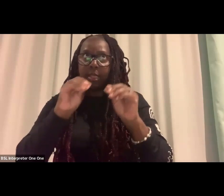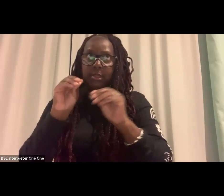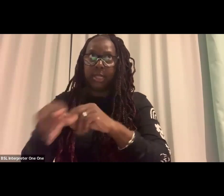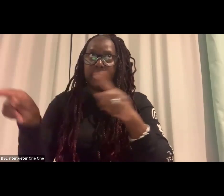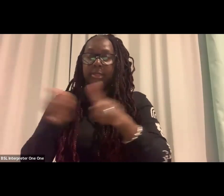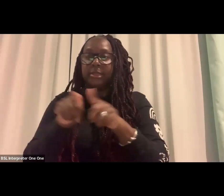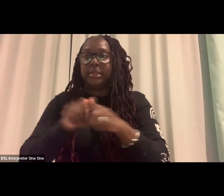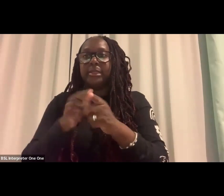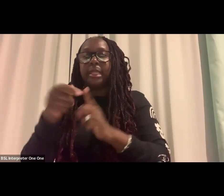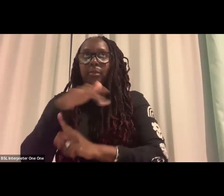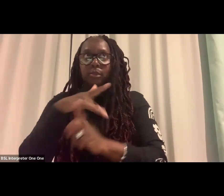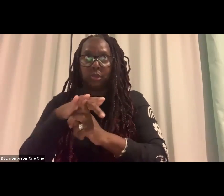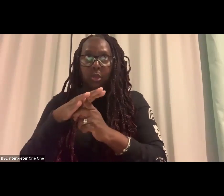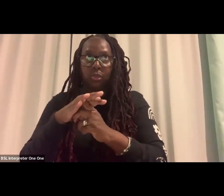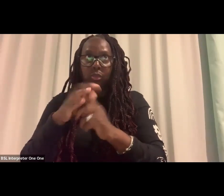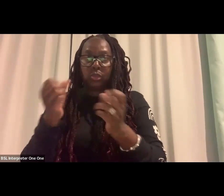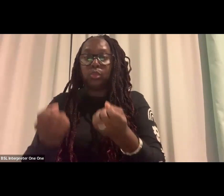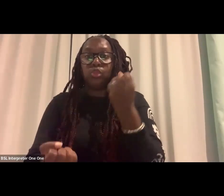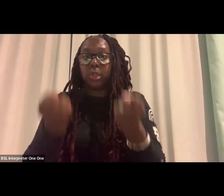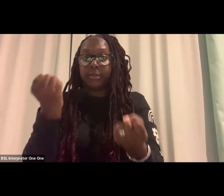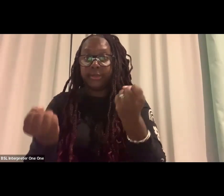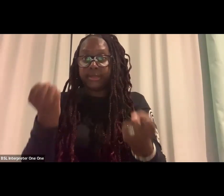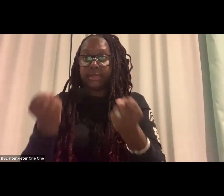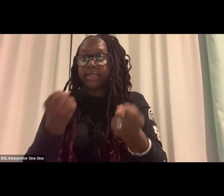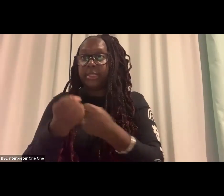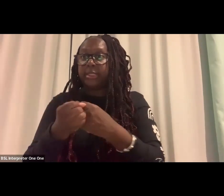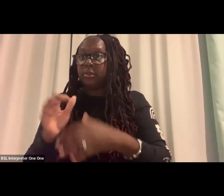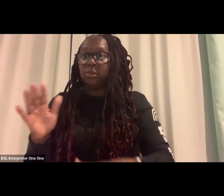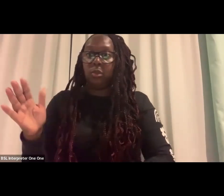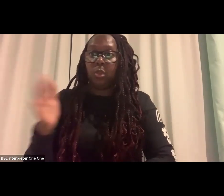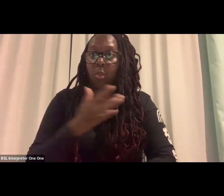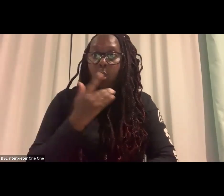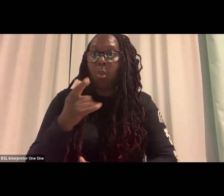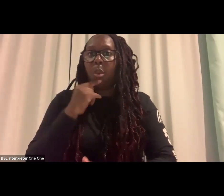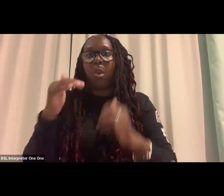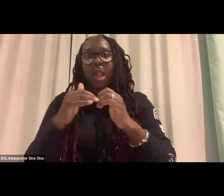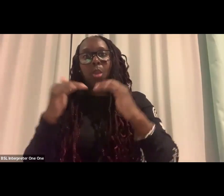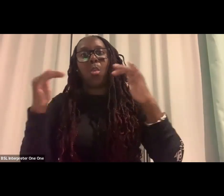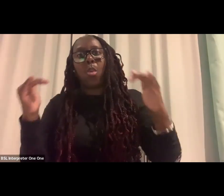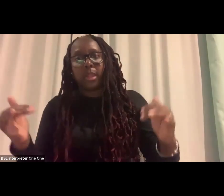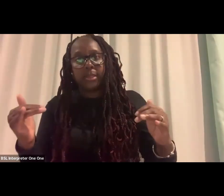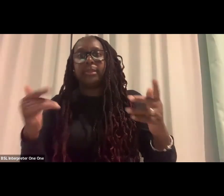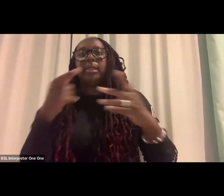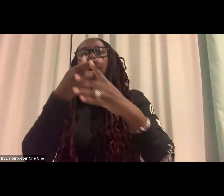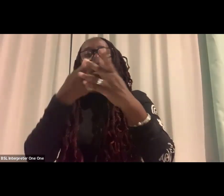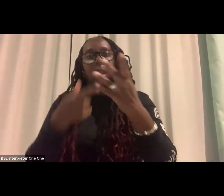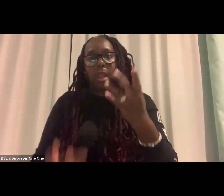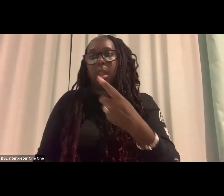social justice with all the social welfare, equality, social equity. It's all